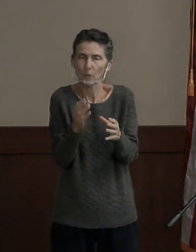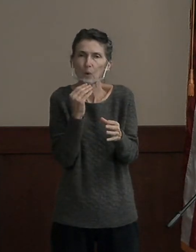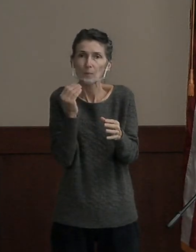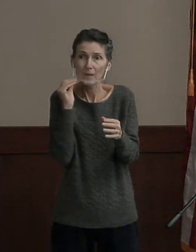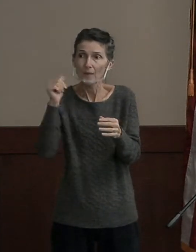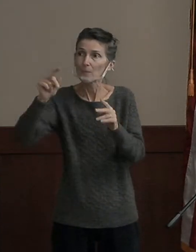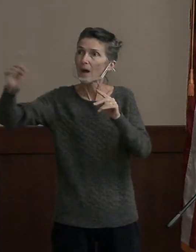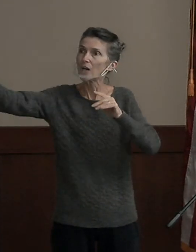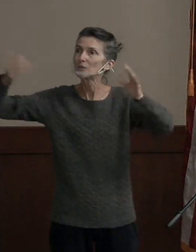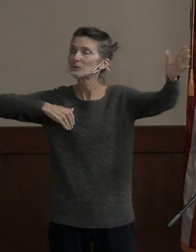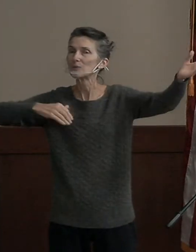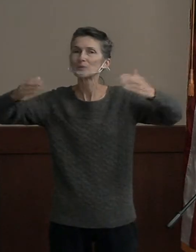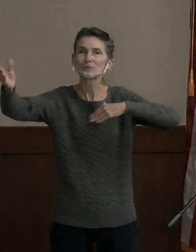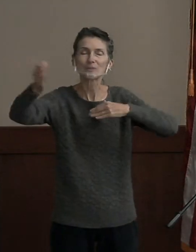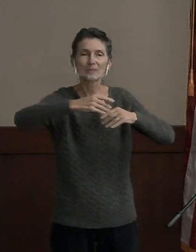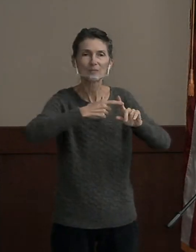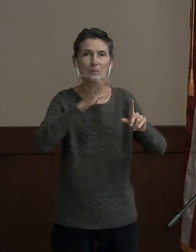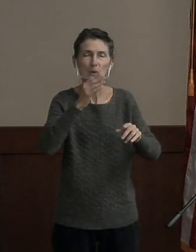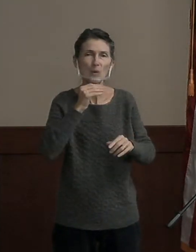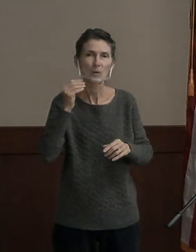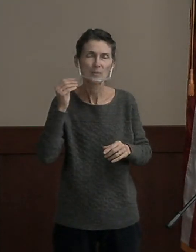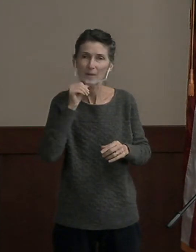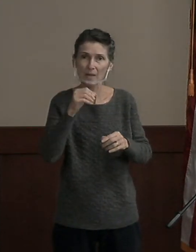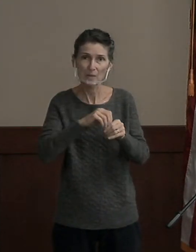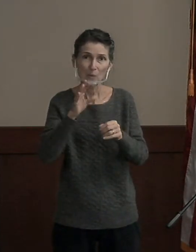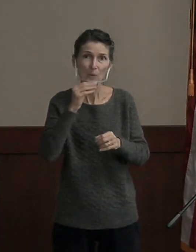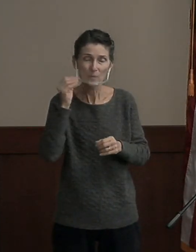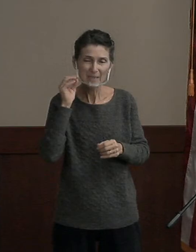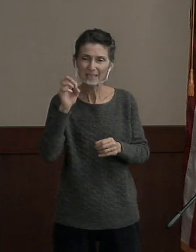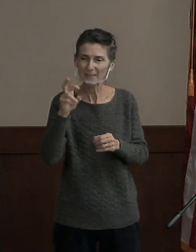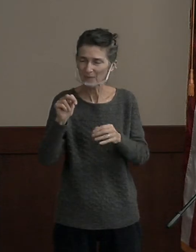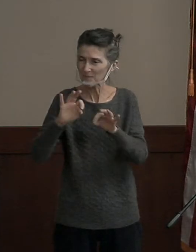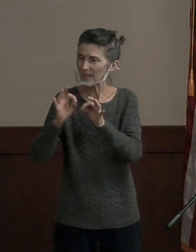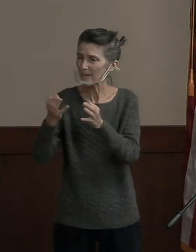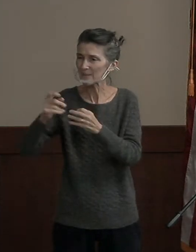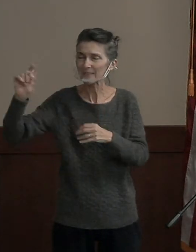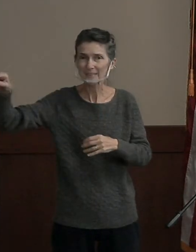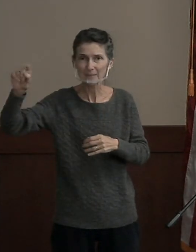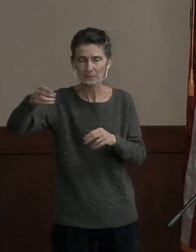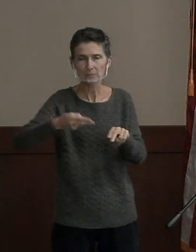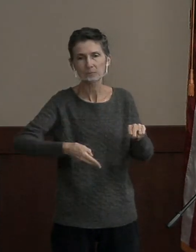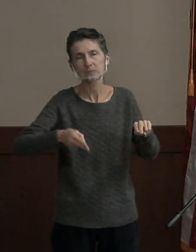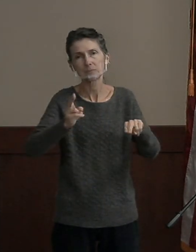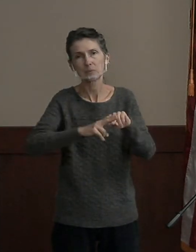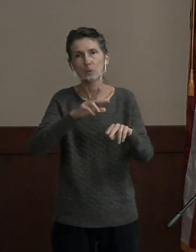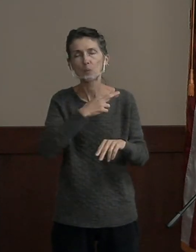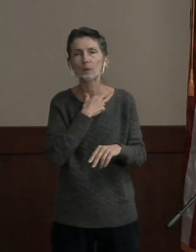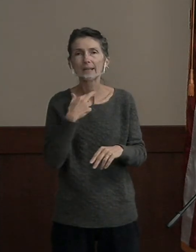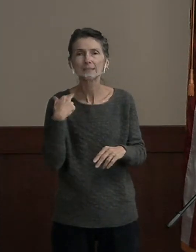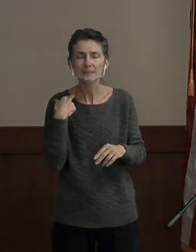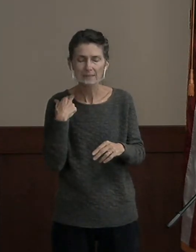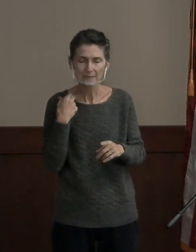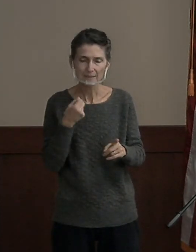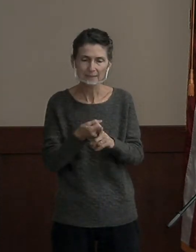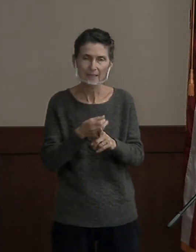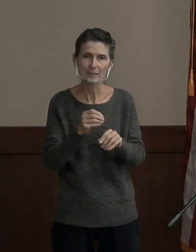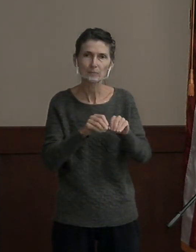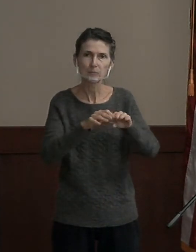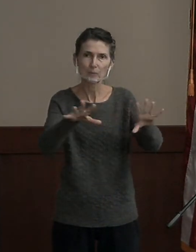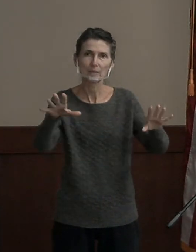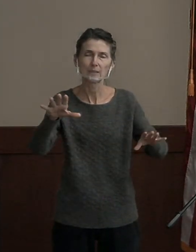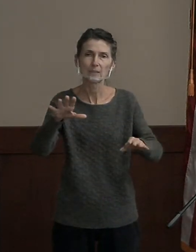Gathering with people outside of your immediate household, even extended family, increases your risk of getting and spreading